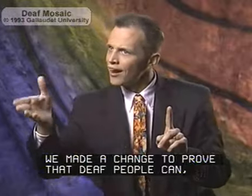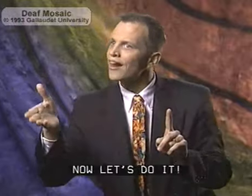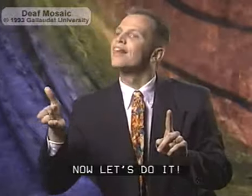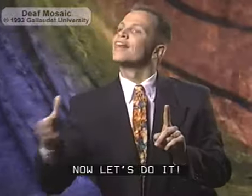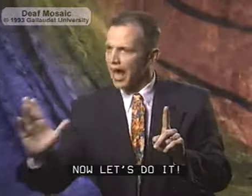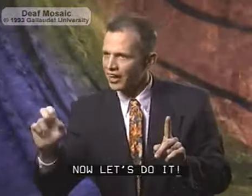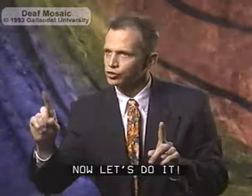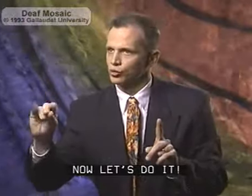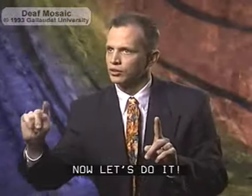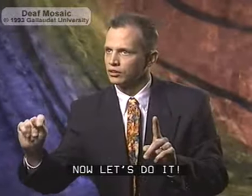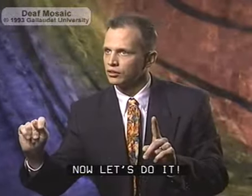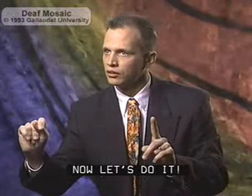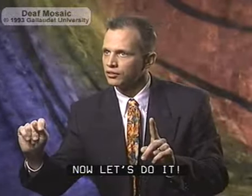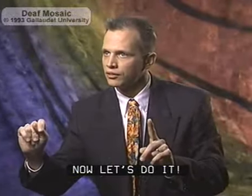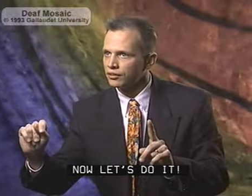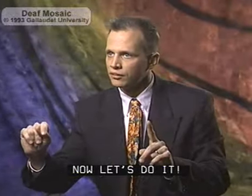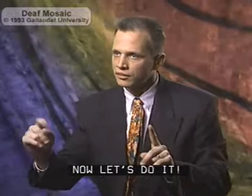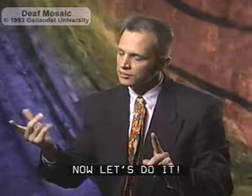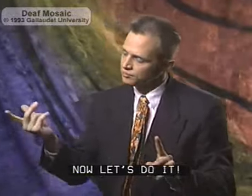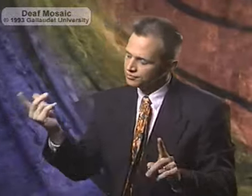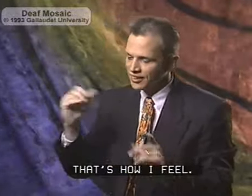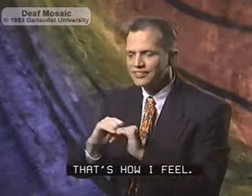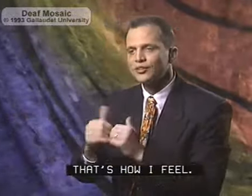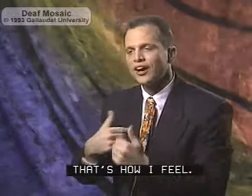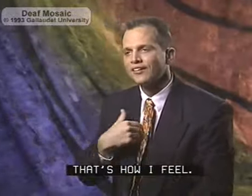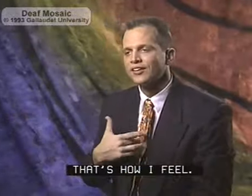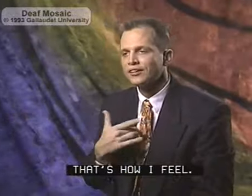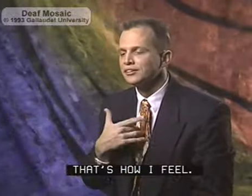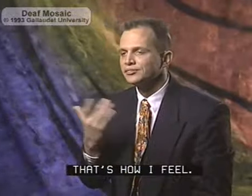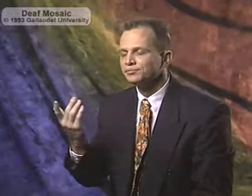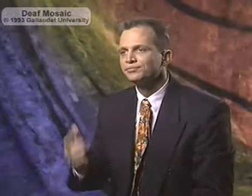Now let's do it. That's how I feel.